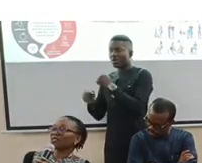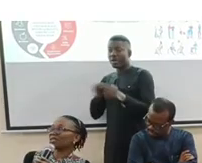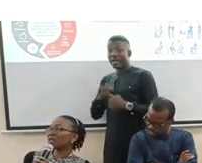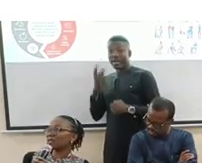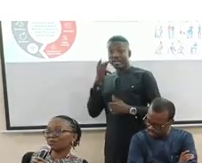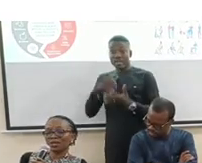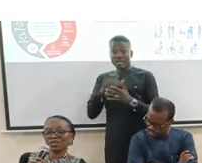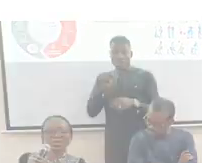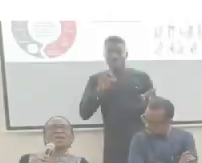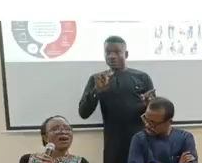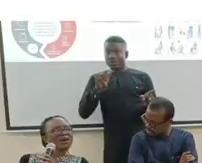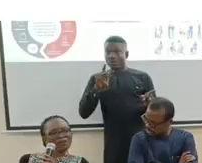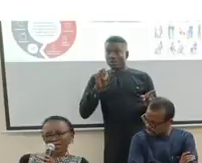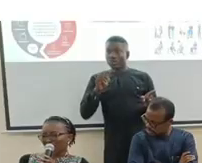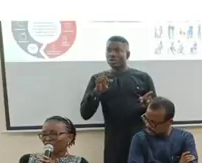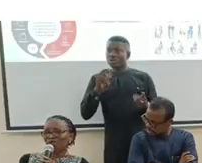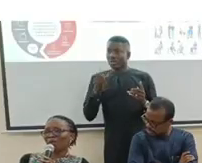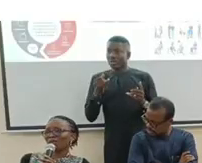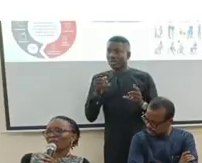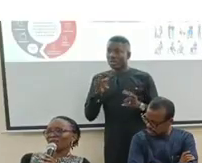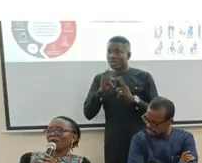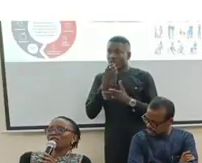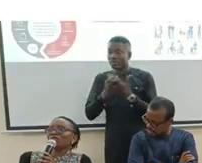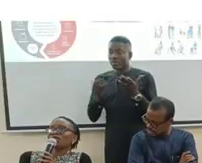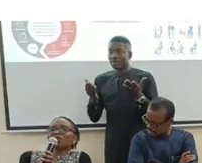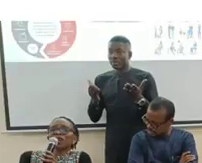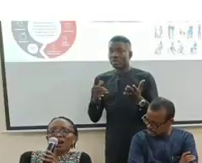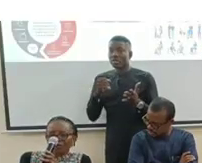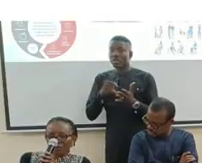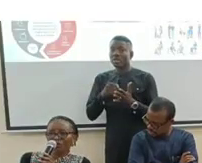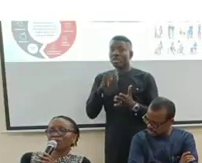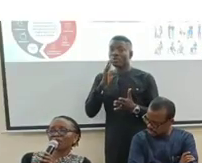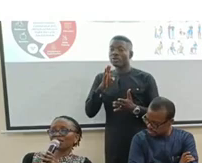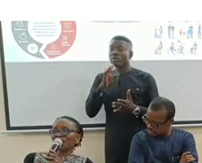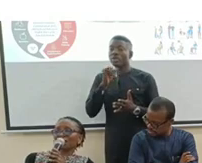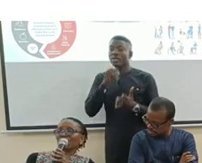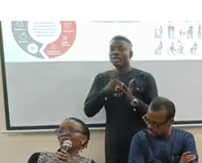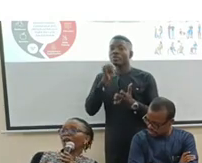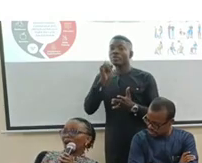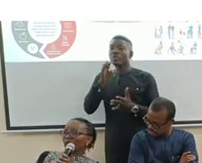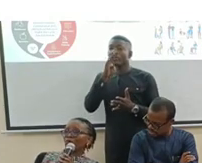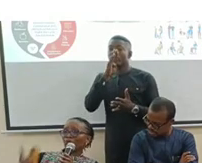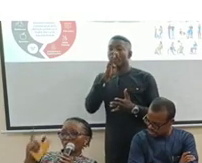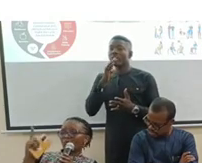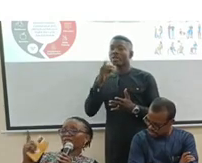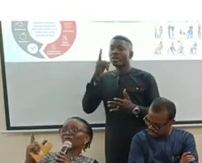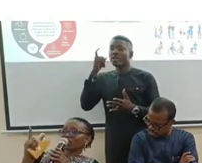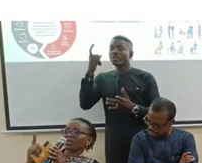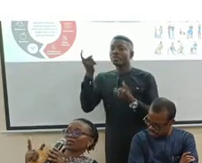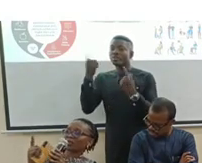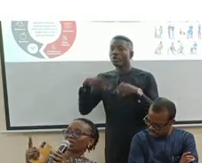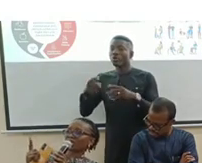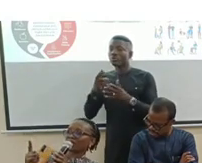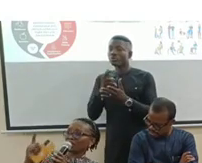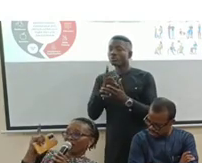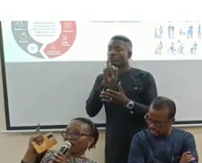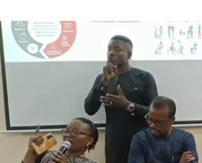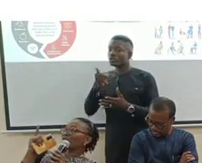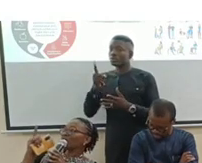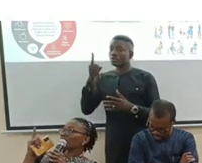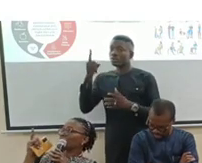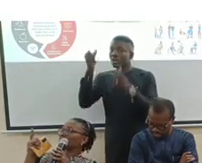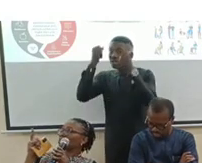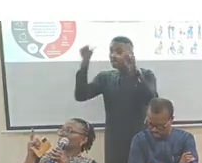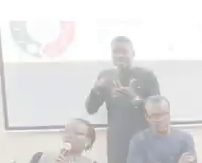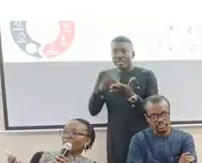here if it is adapted. We are our greatest joy. I mean, it will be our fulfillment if we have one person with disability as